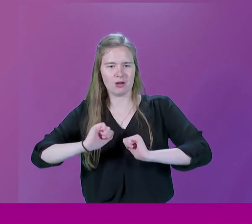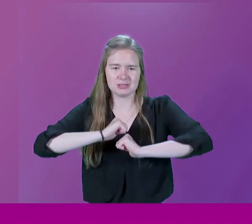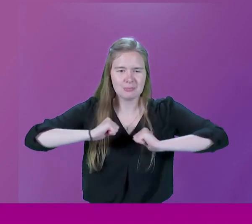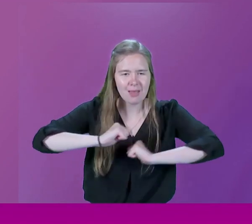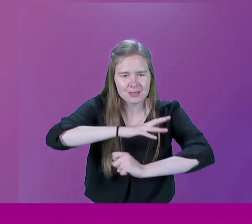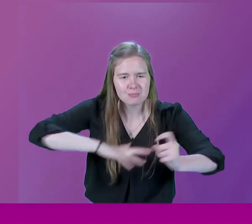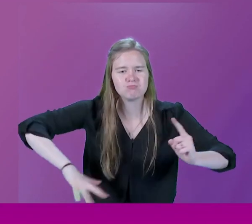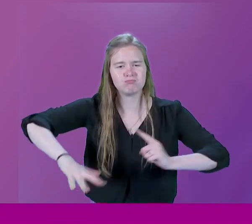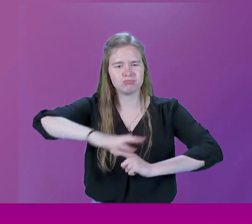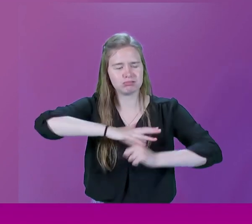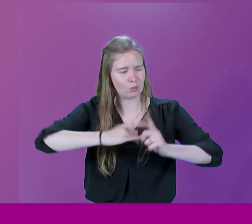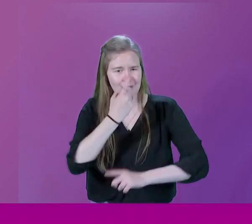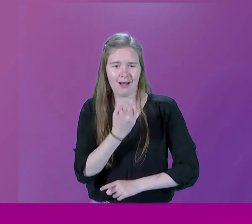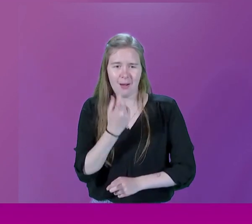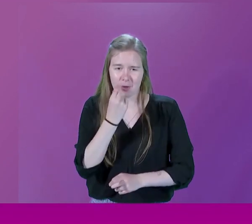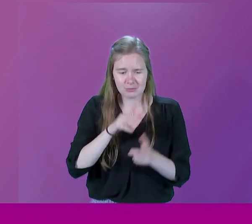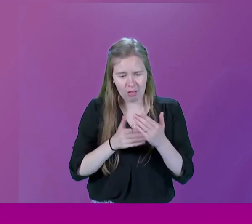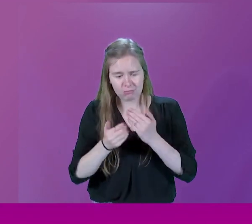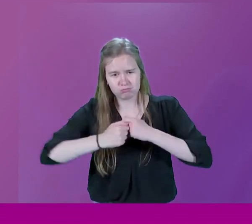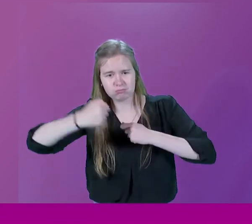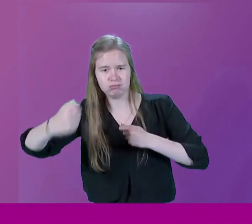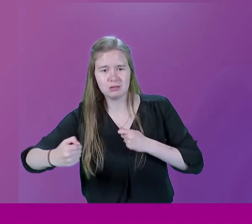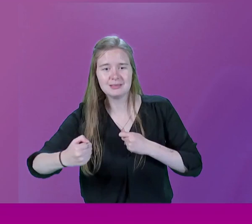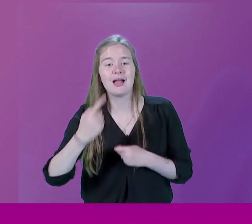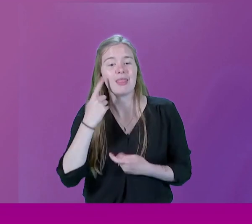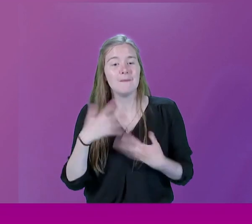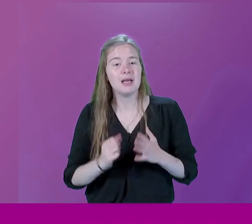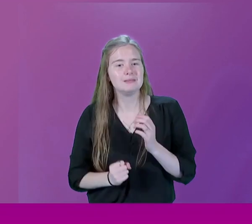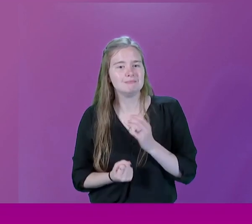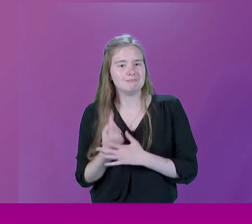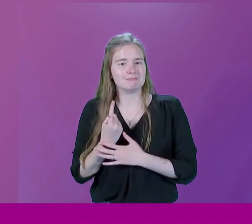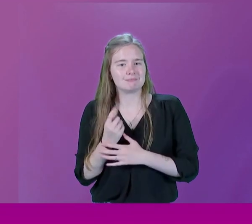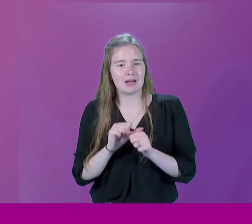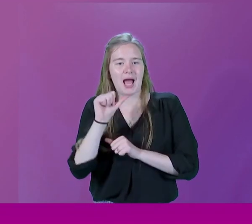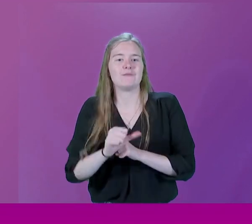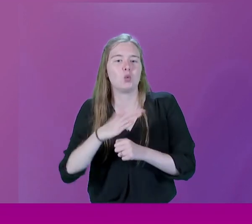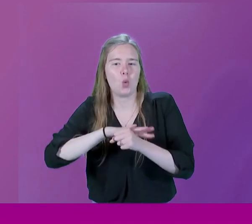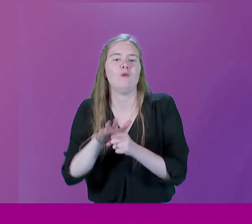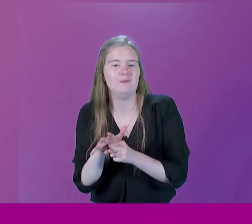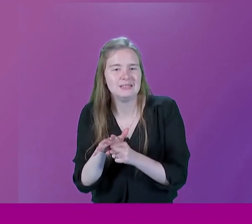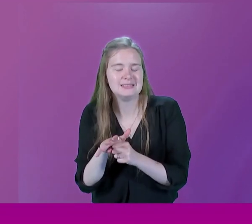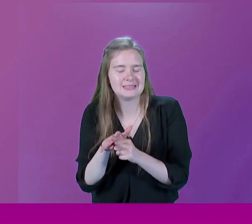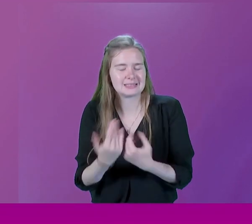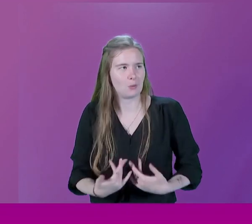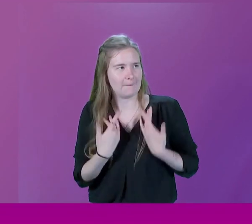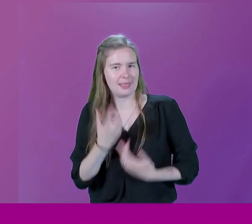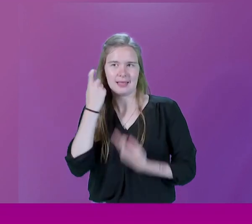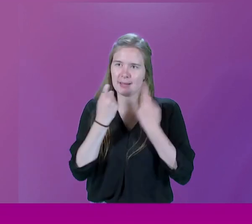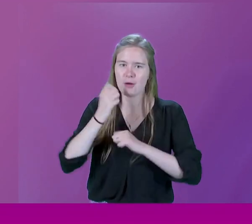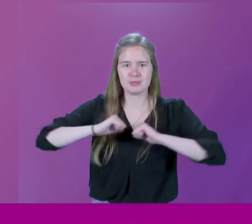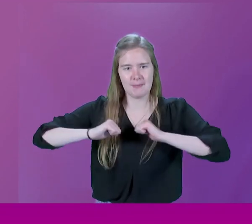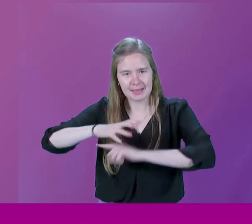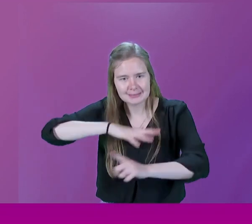spaces, as far as possible, and this is something that certainly was ignited post-pandemic,